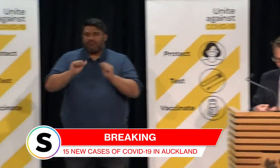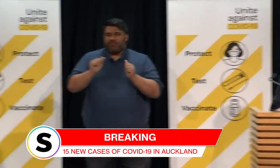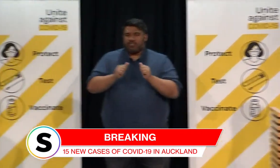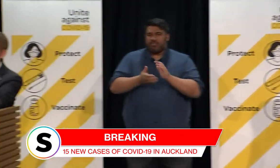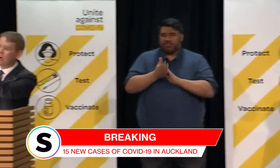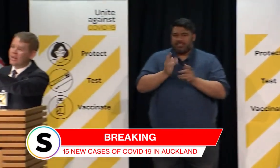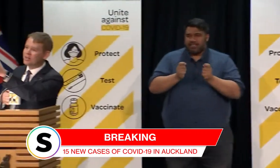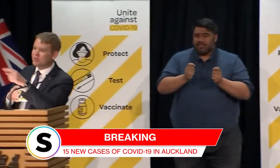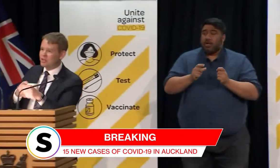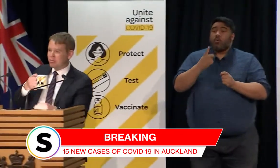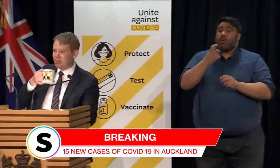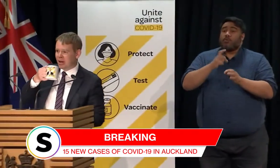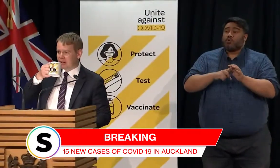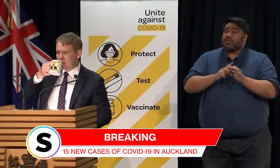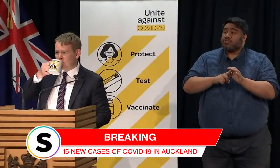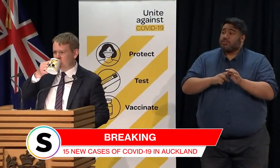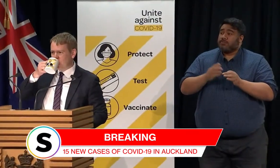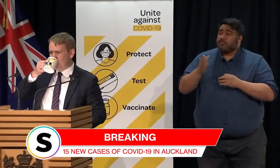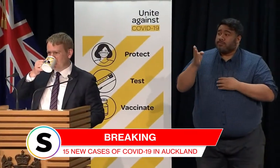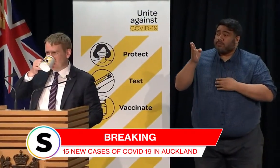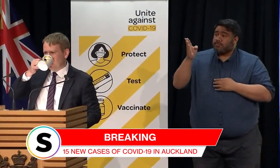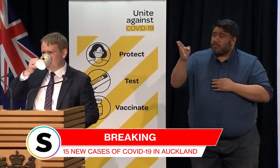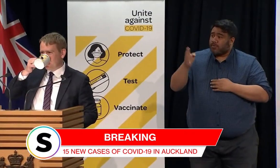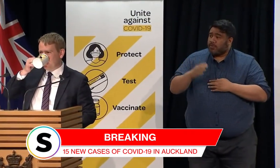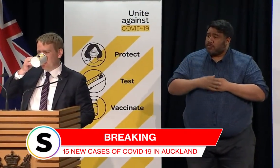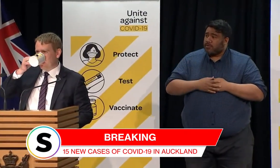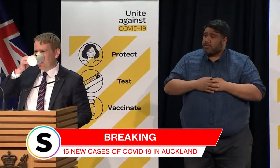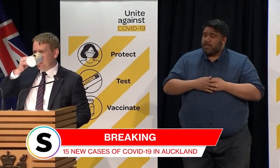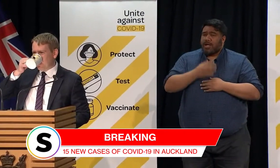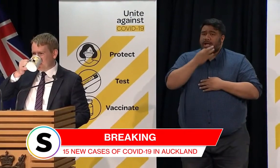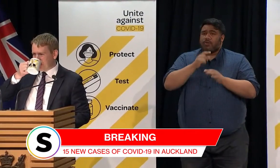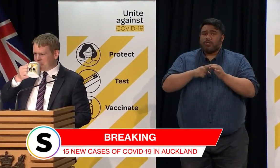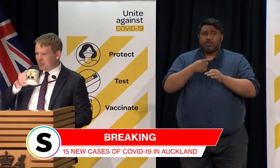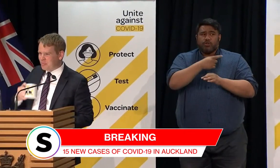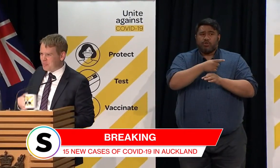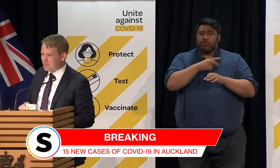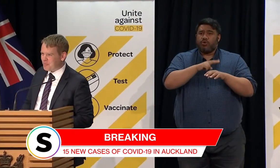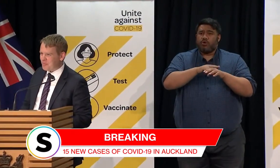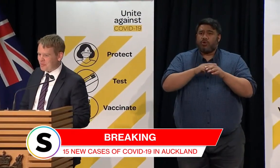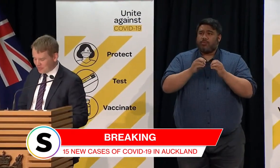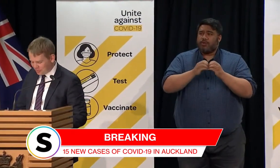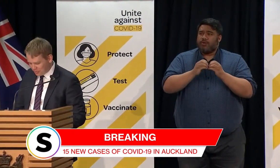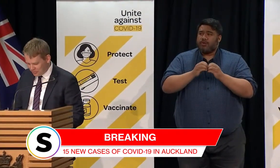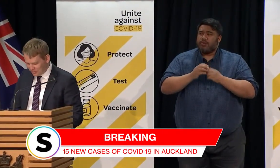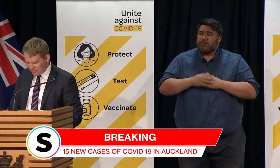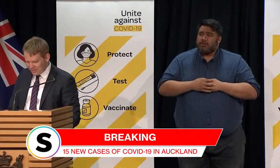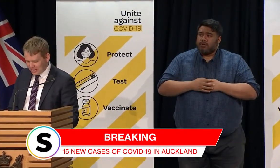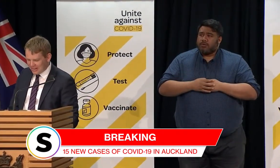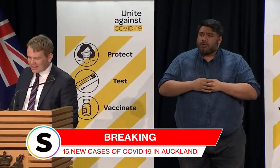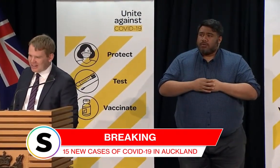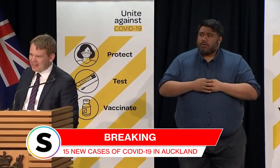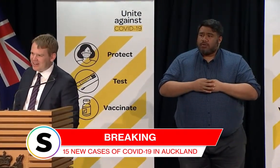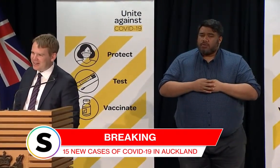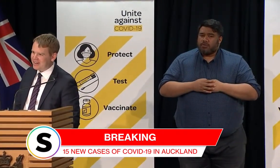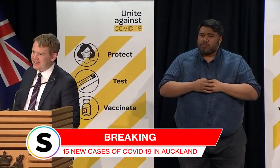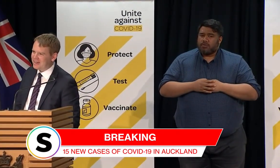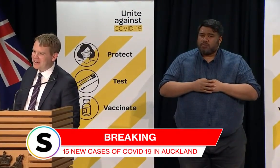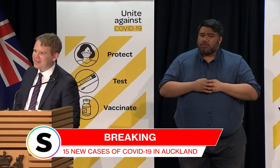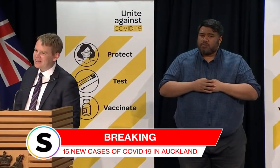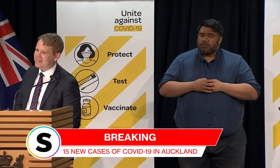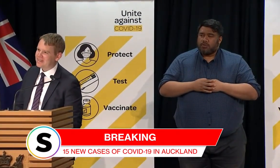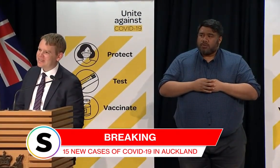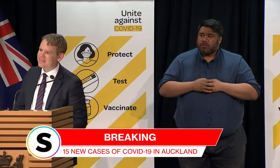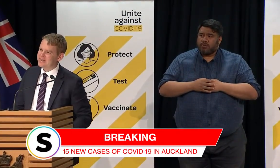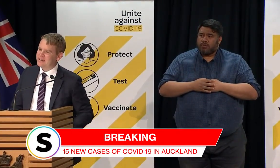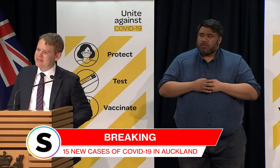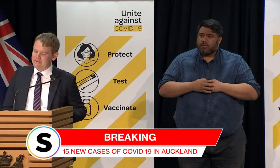parliamentary question time, but we'll have one last question up the back. Dr. Field, the Ministry is urgently seeking more